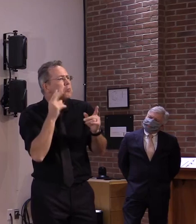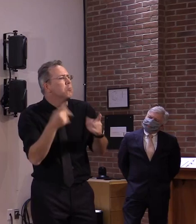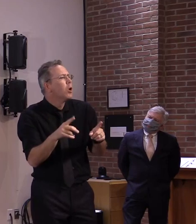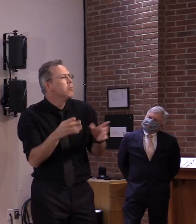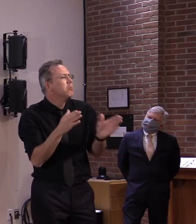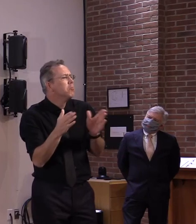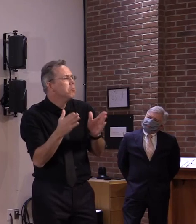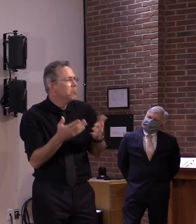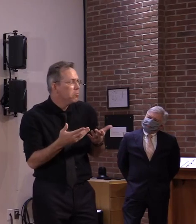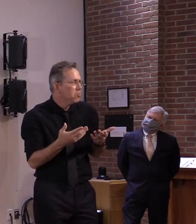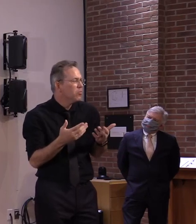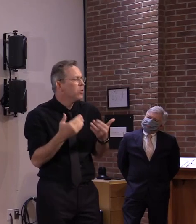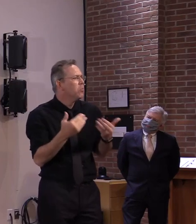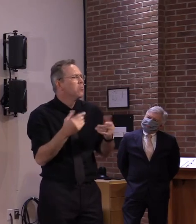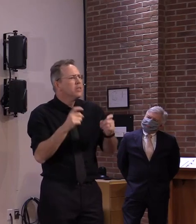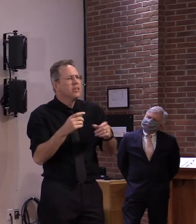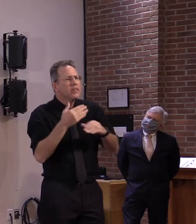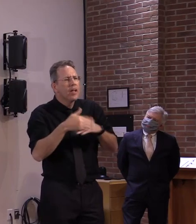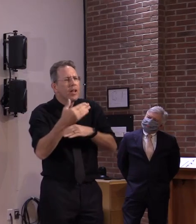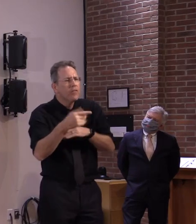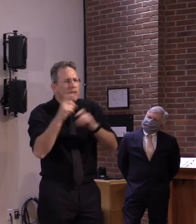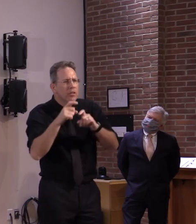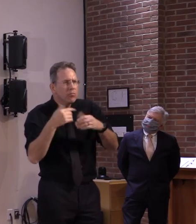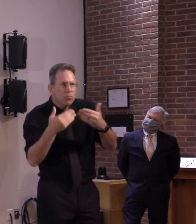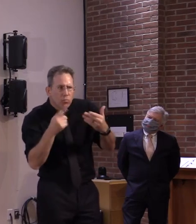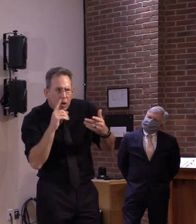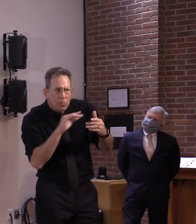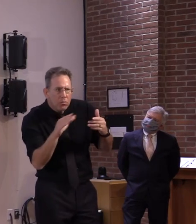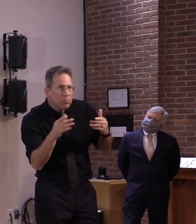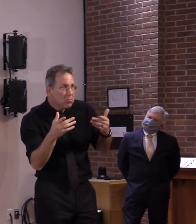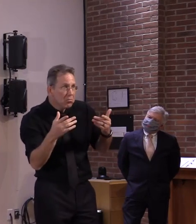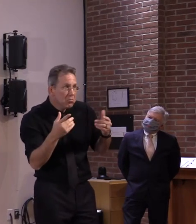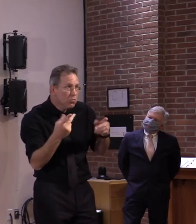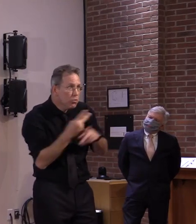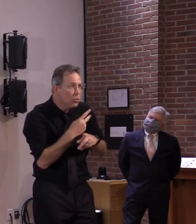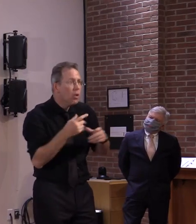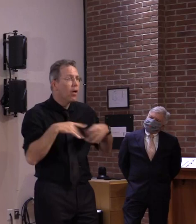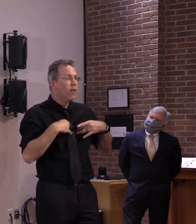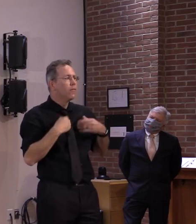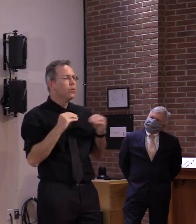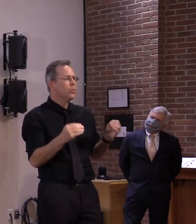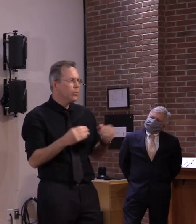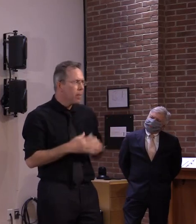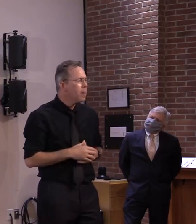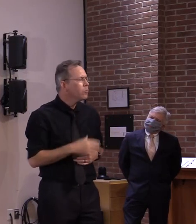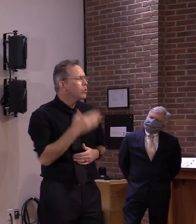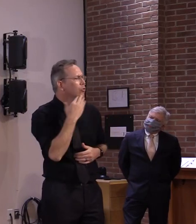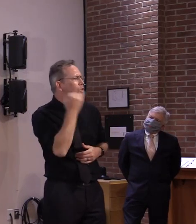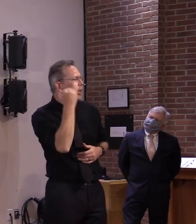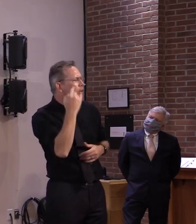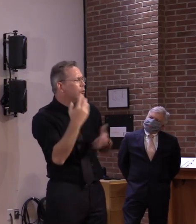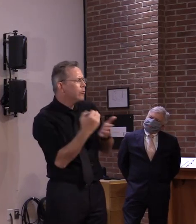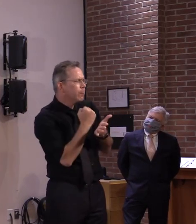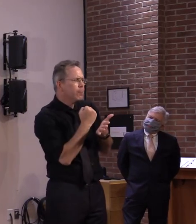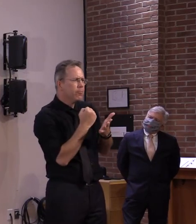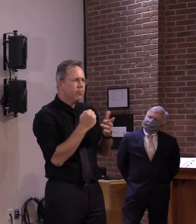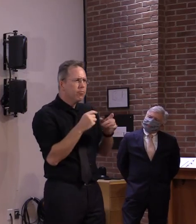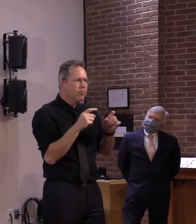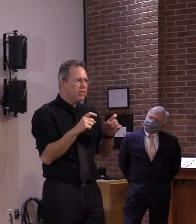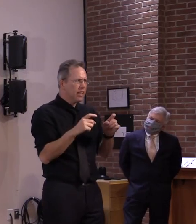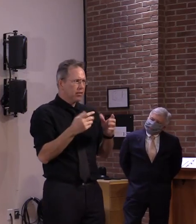tested today and tomorrow, because the timing is so much better if they were going to be in